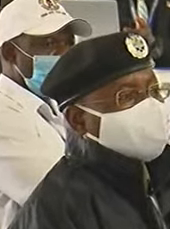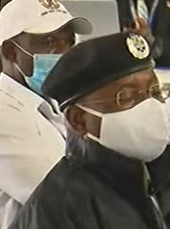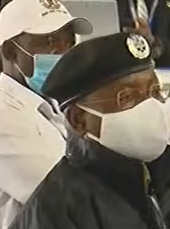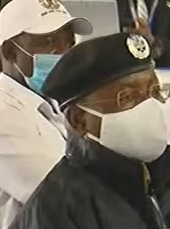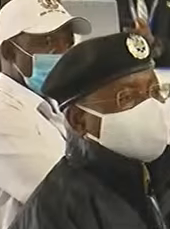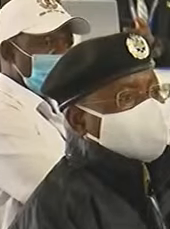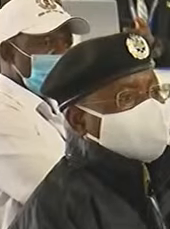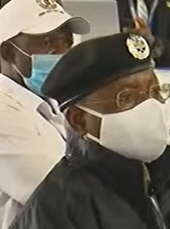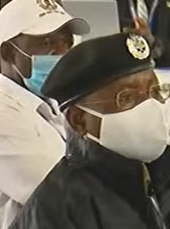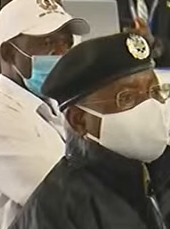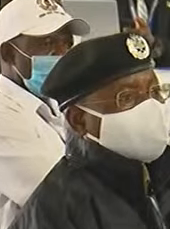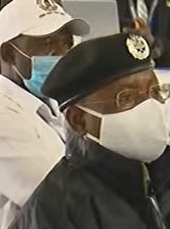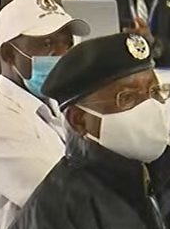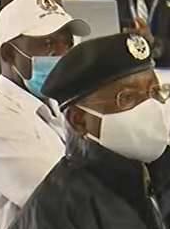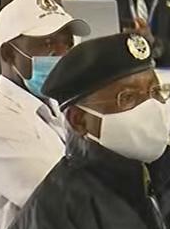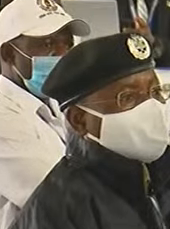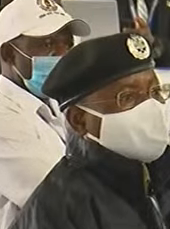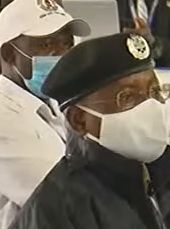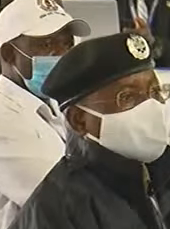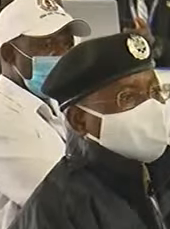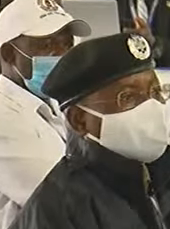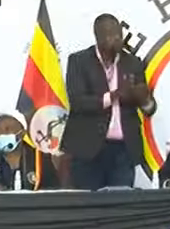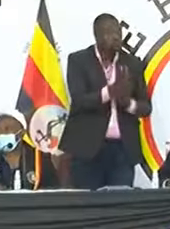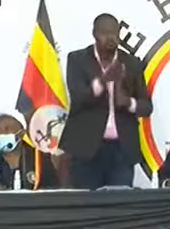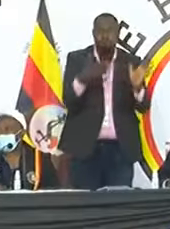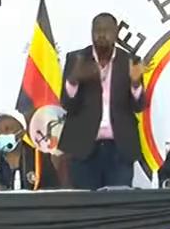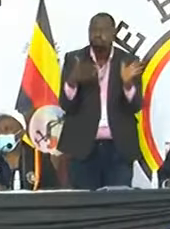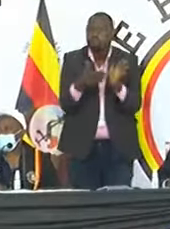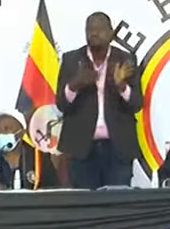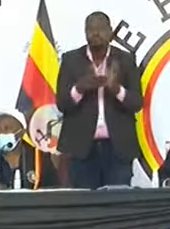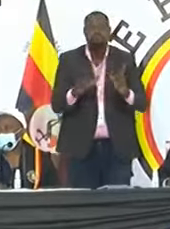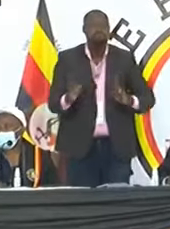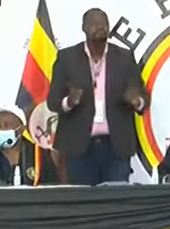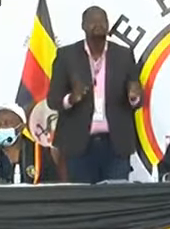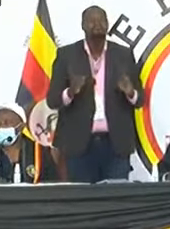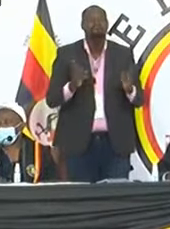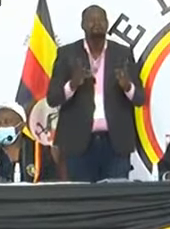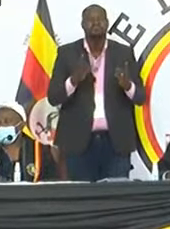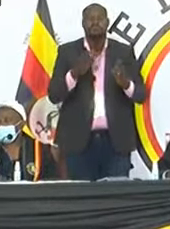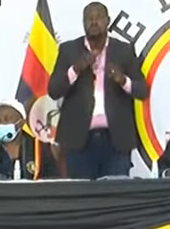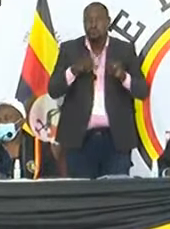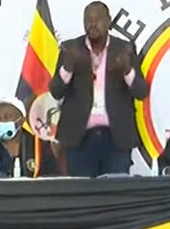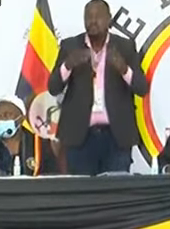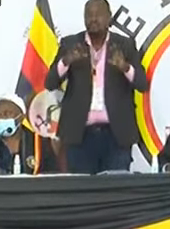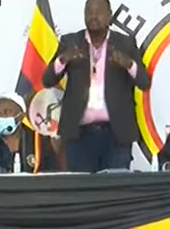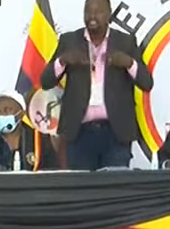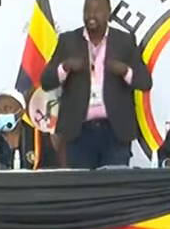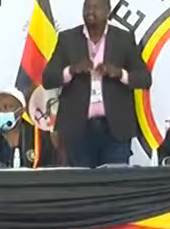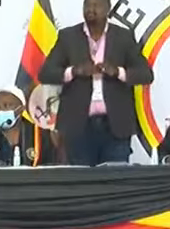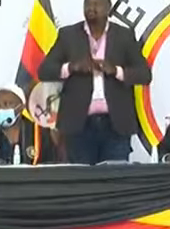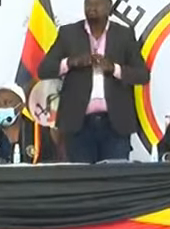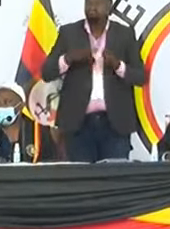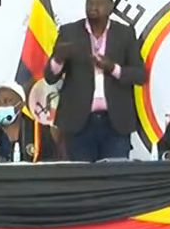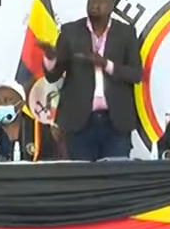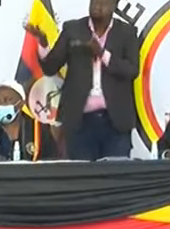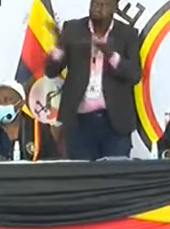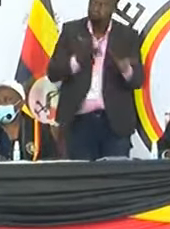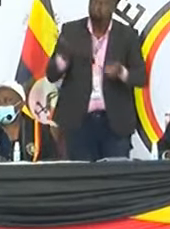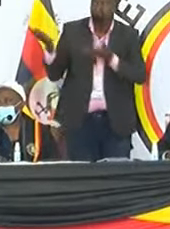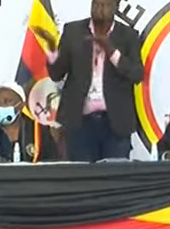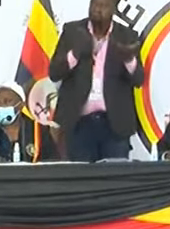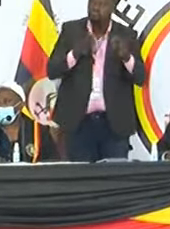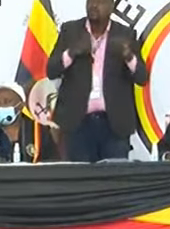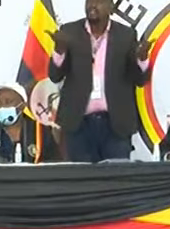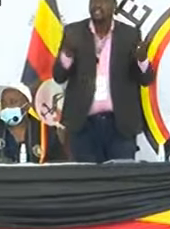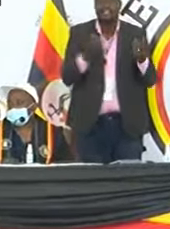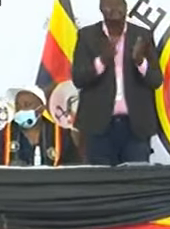internet does not or has not affected the transmission of our results. I think I explained that